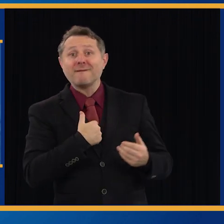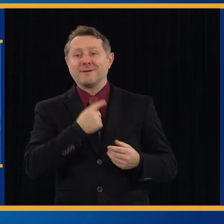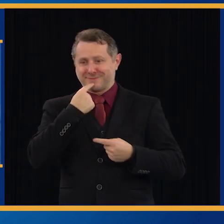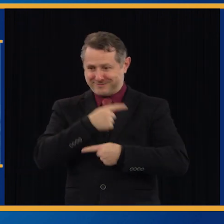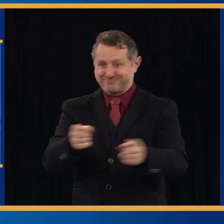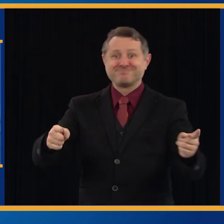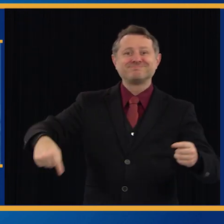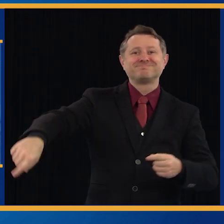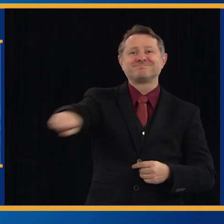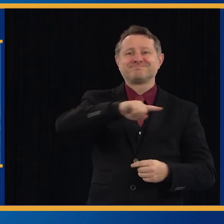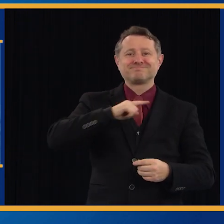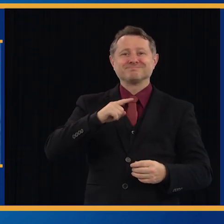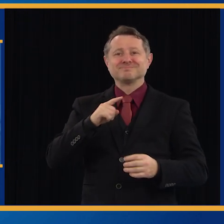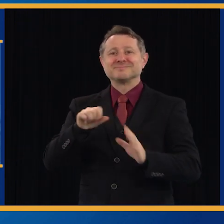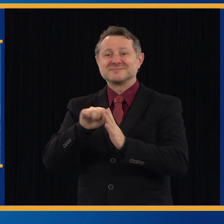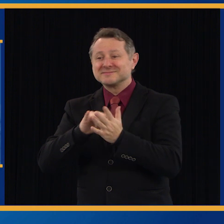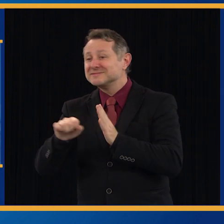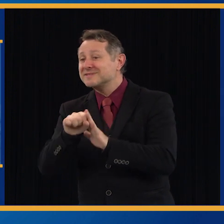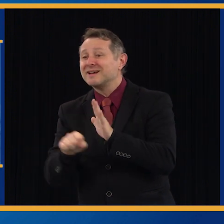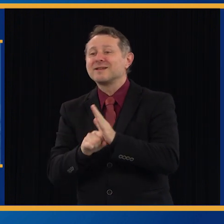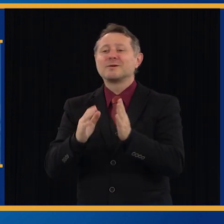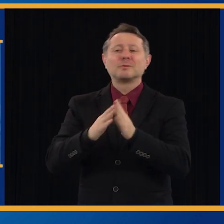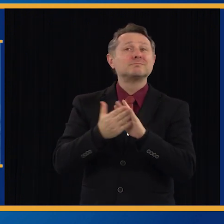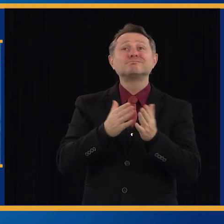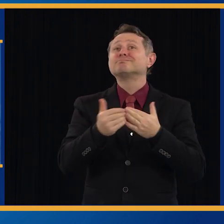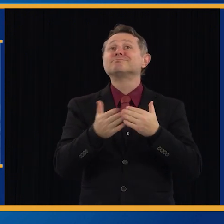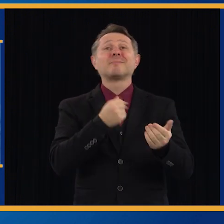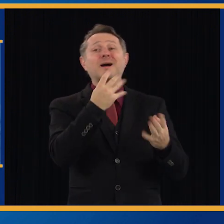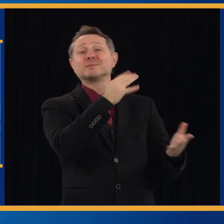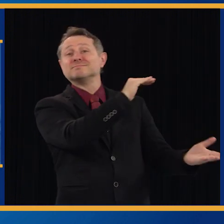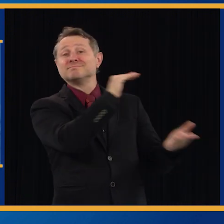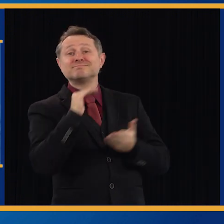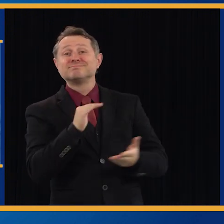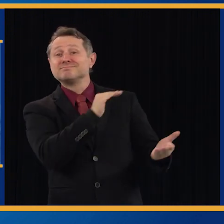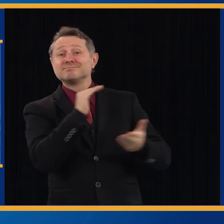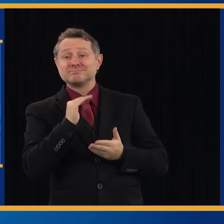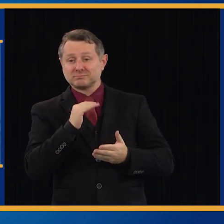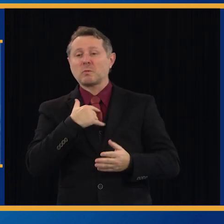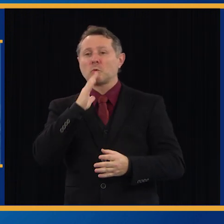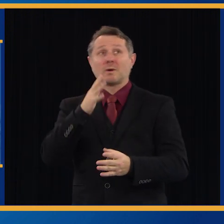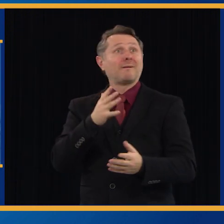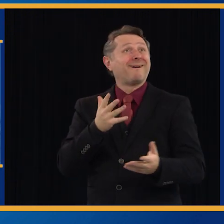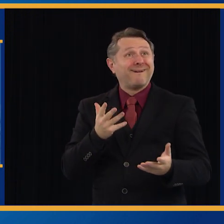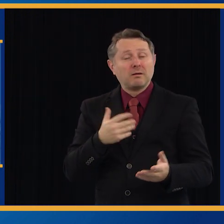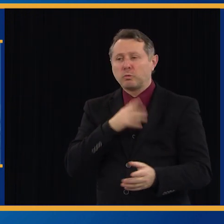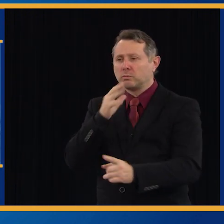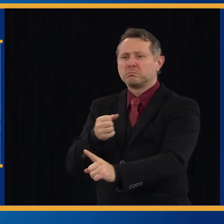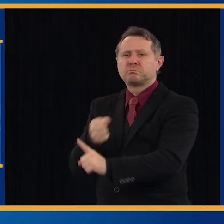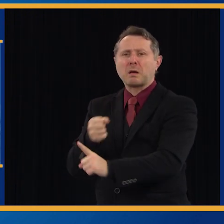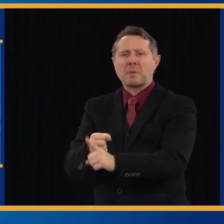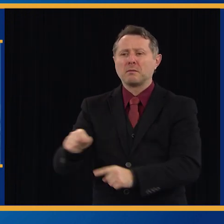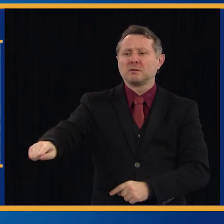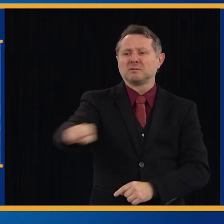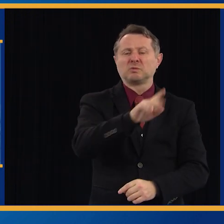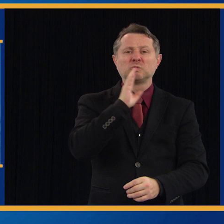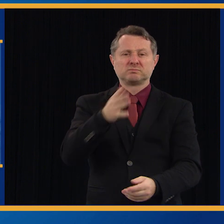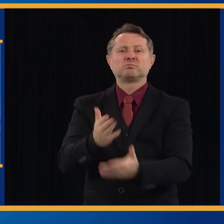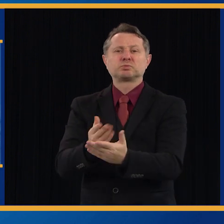government will determine our state budget, right? Because the state has